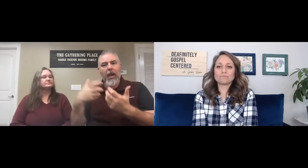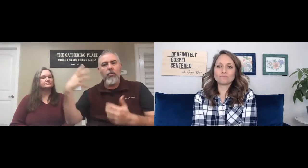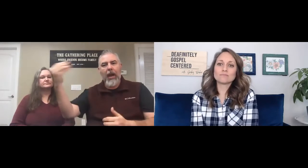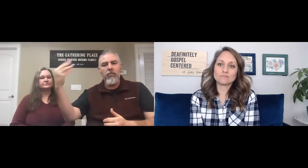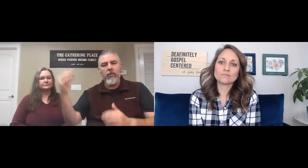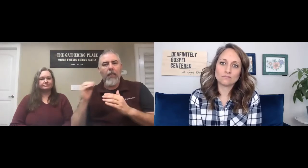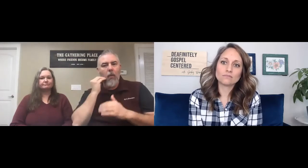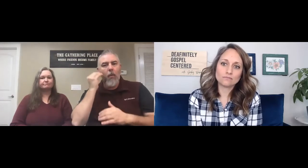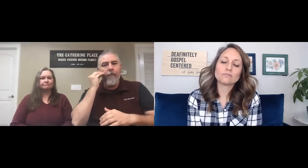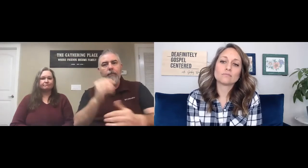Right.